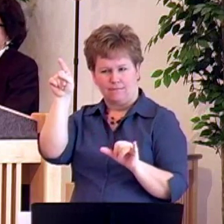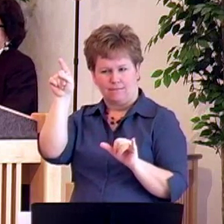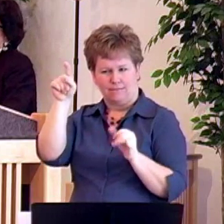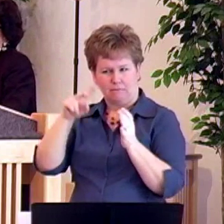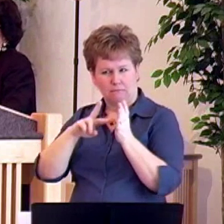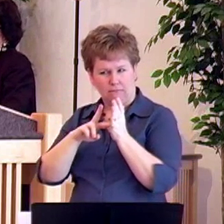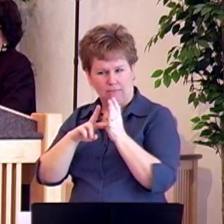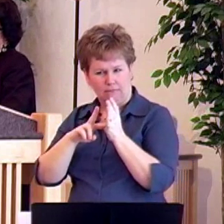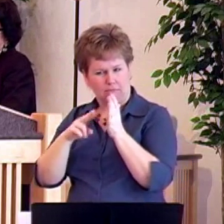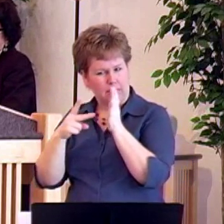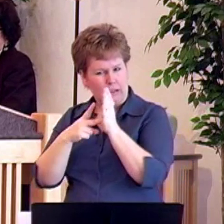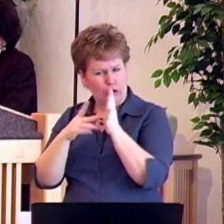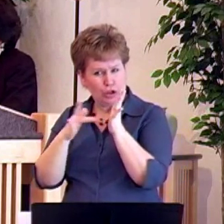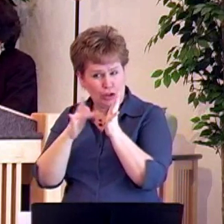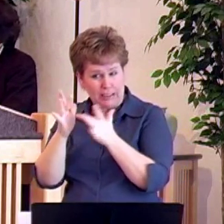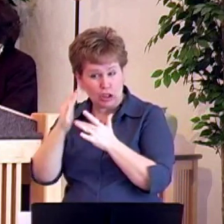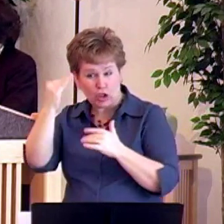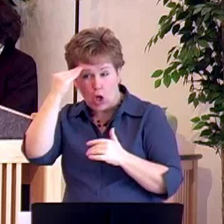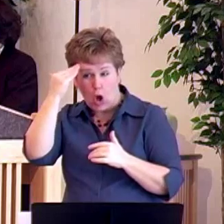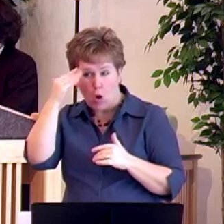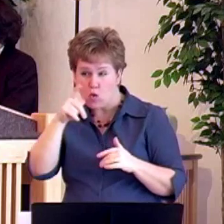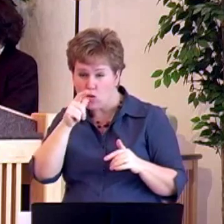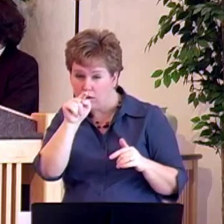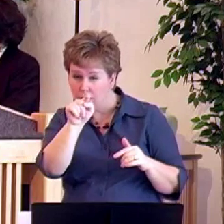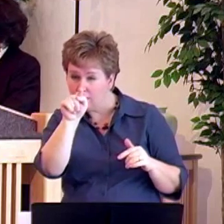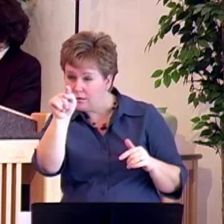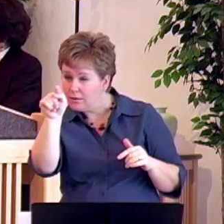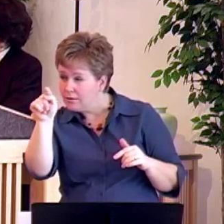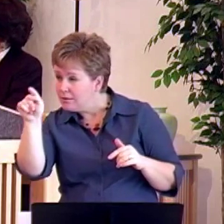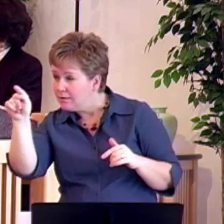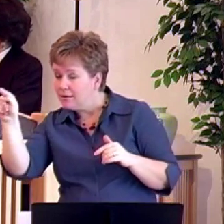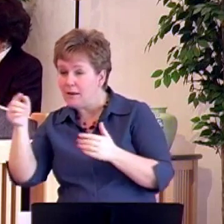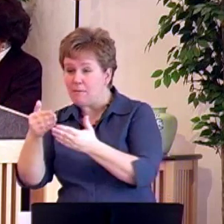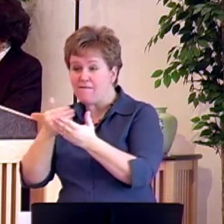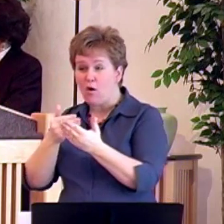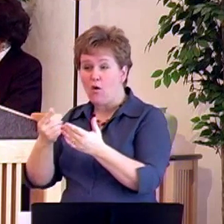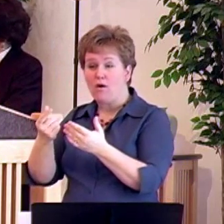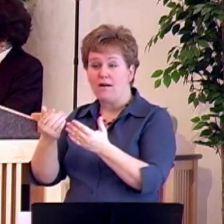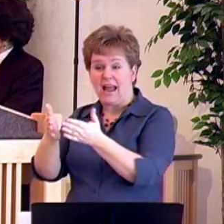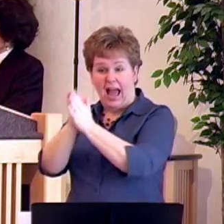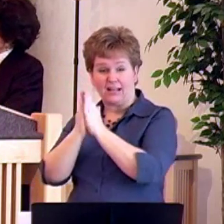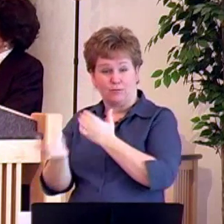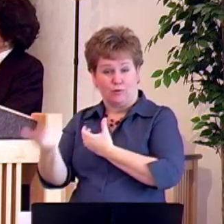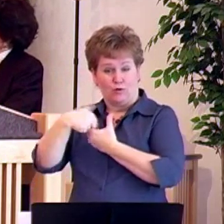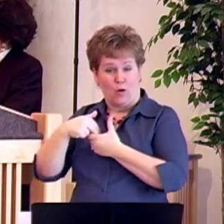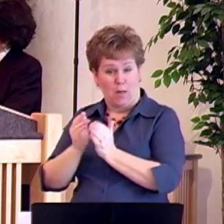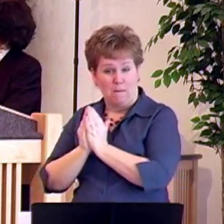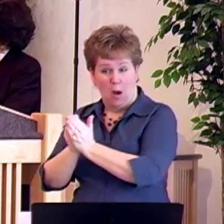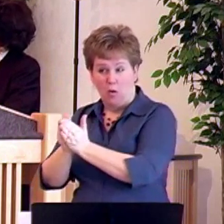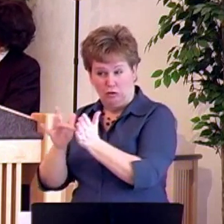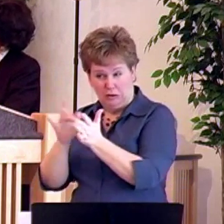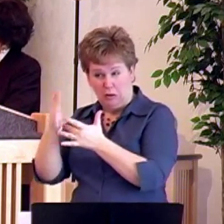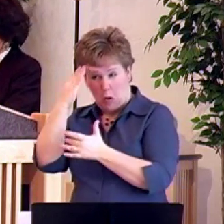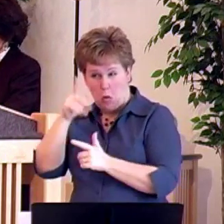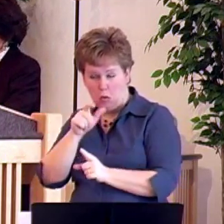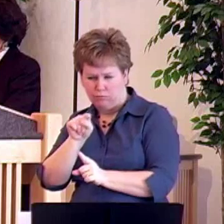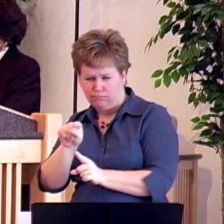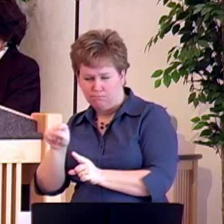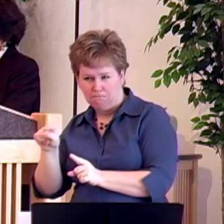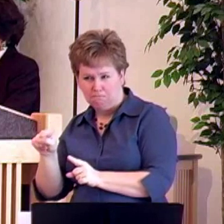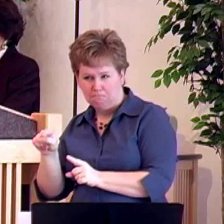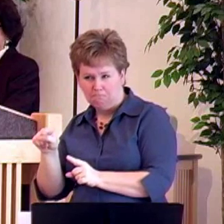So did Jesus know those fishermen before he asked them for the boat? Before he asked them to go back out into deep